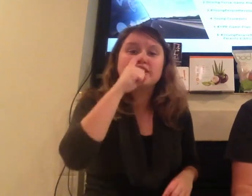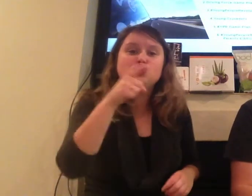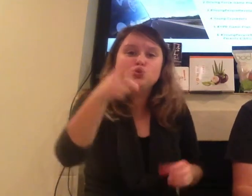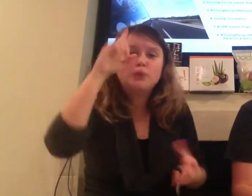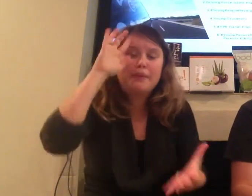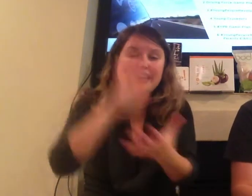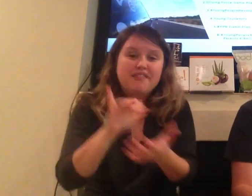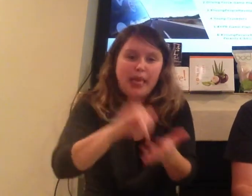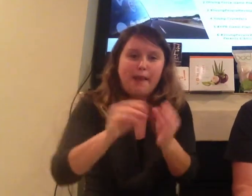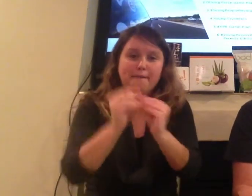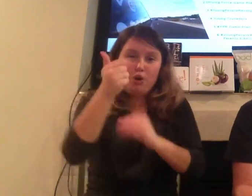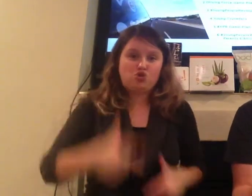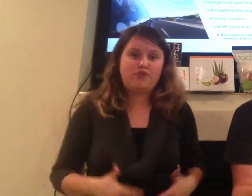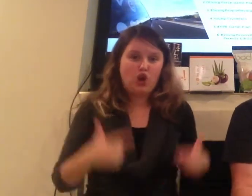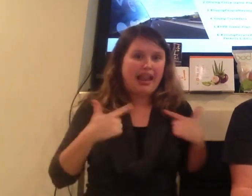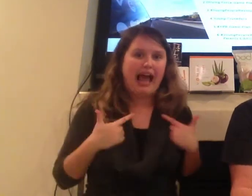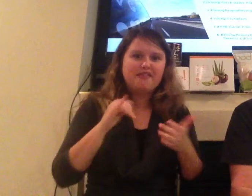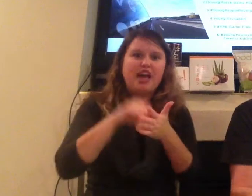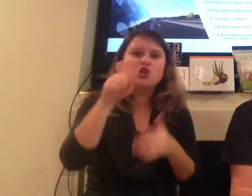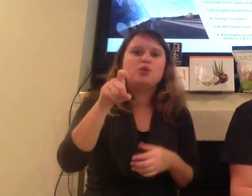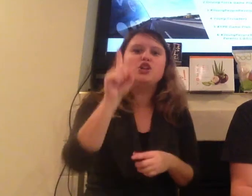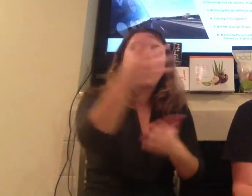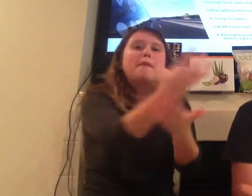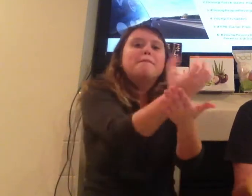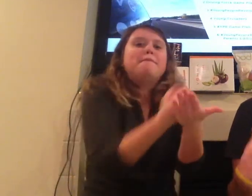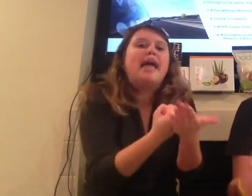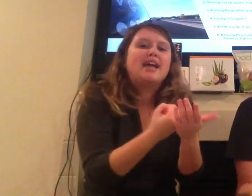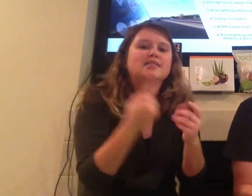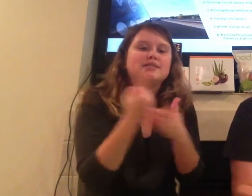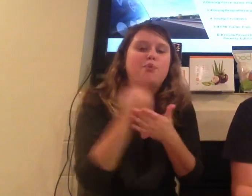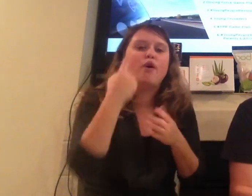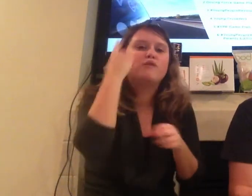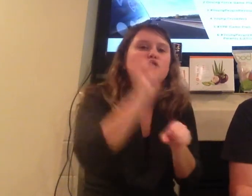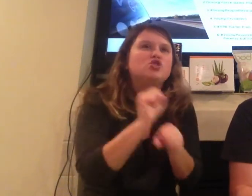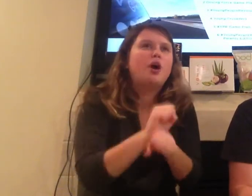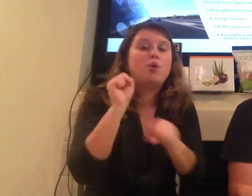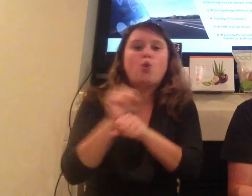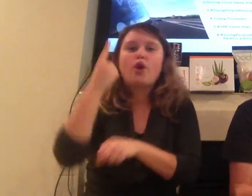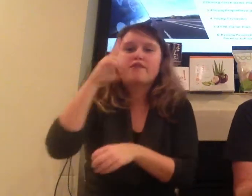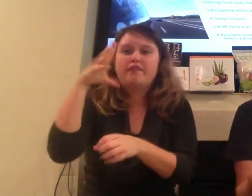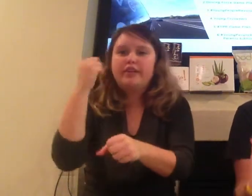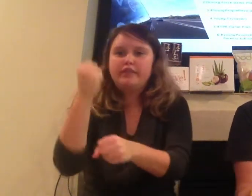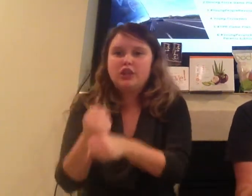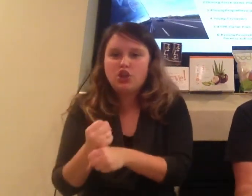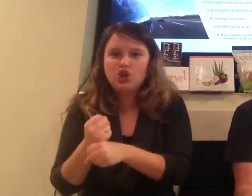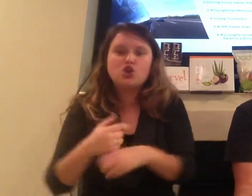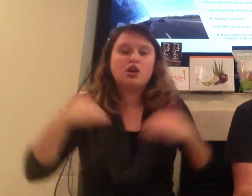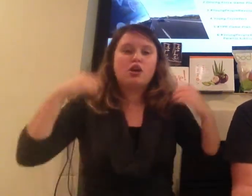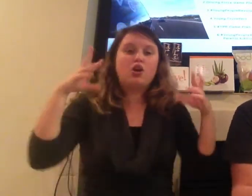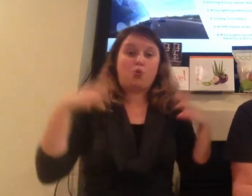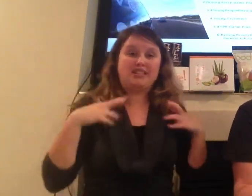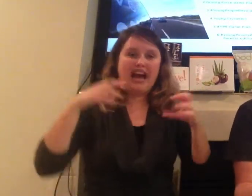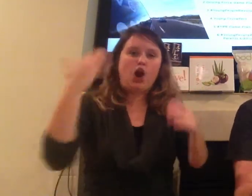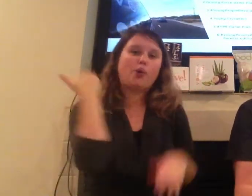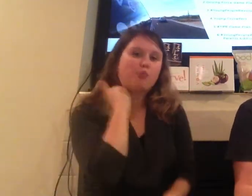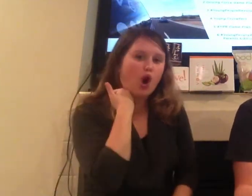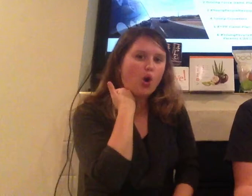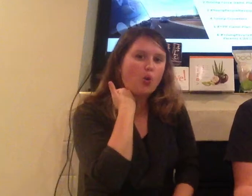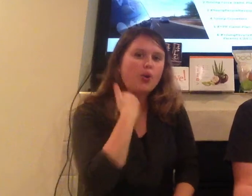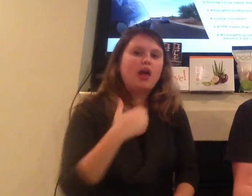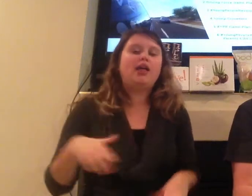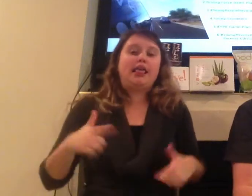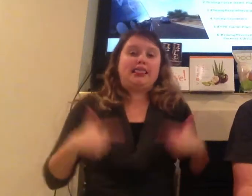of our life, is that we needed to go beg somebody for a job, work for them for 50 years, retire broke, live on